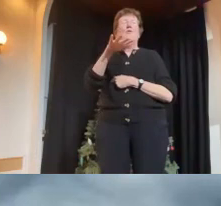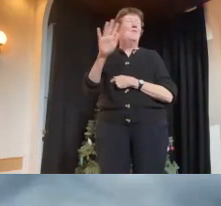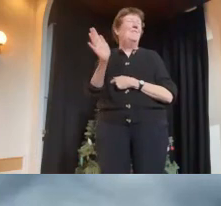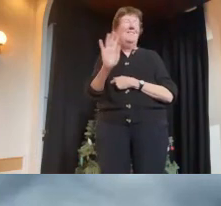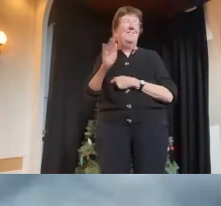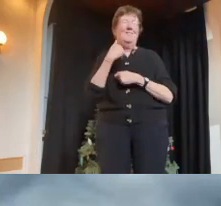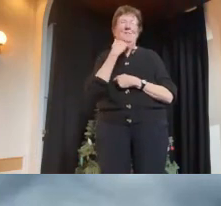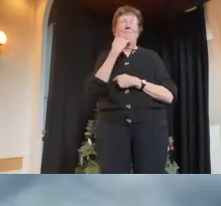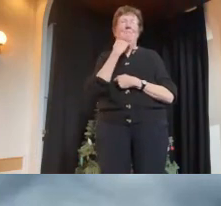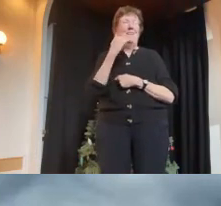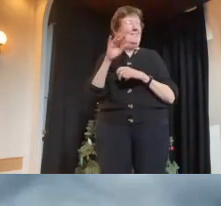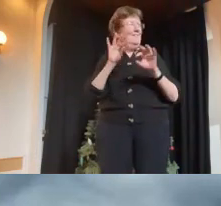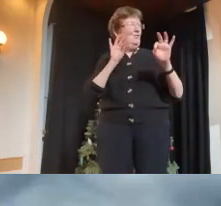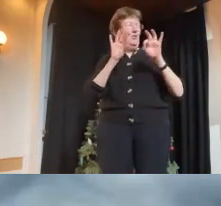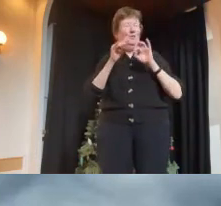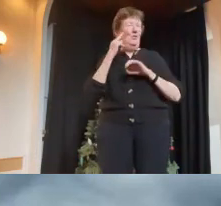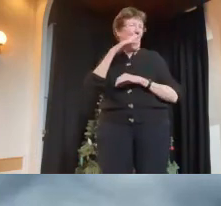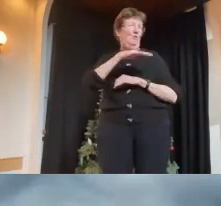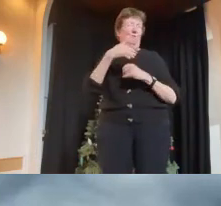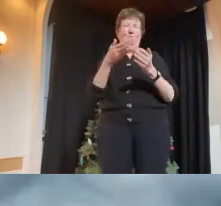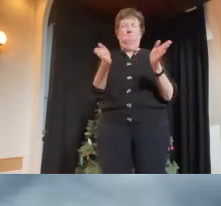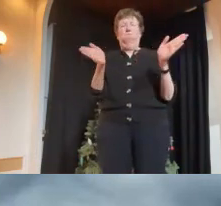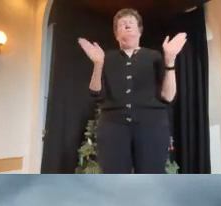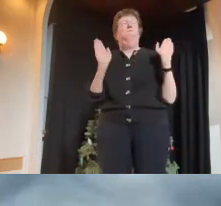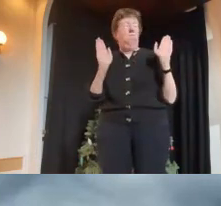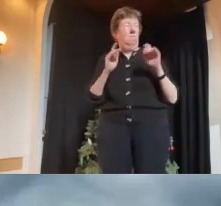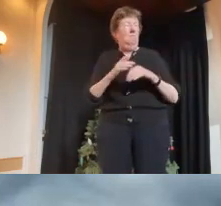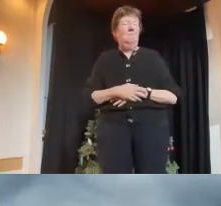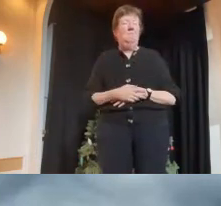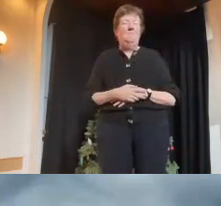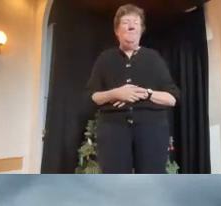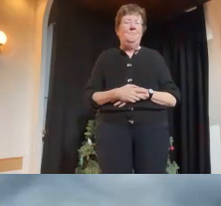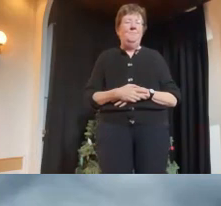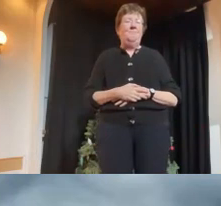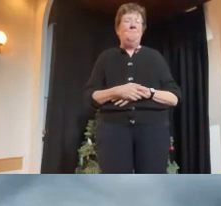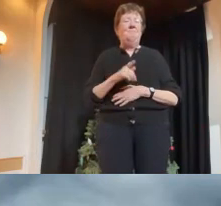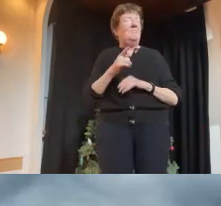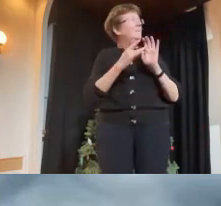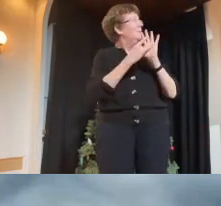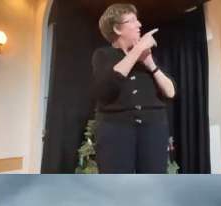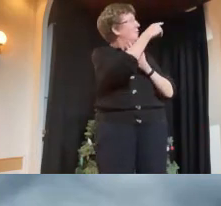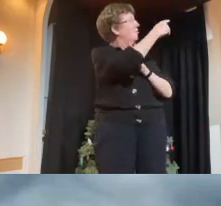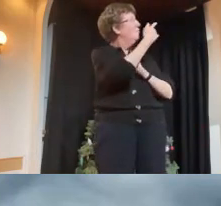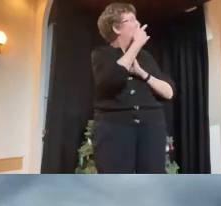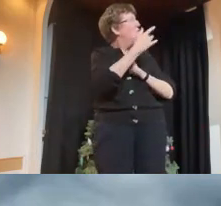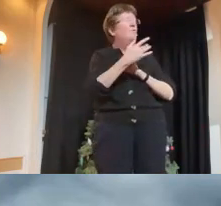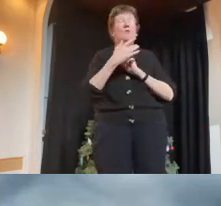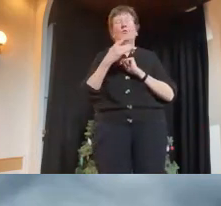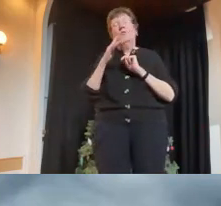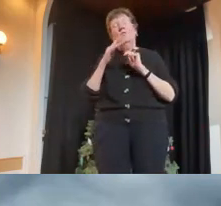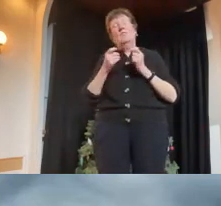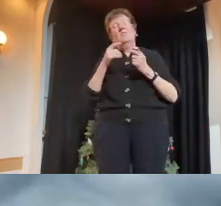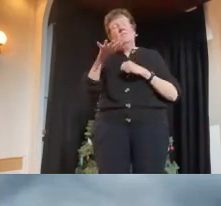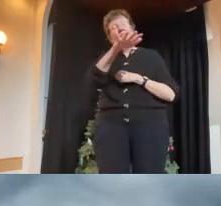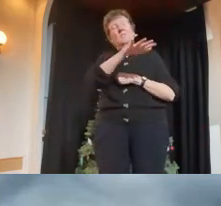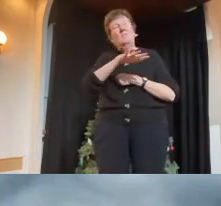because that suggests that there's only one way, and actually there's plenty of choice of what would be the right way to educate deaf children. This